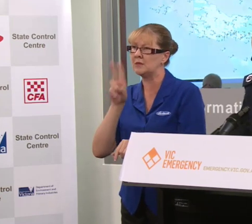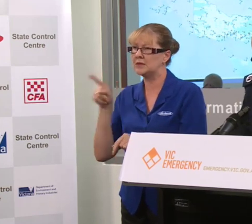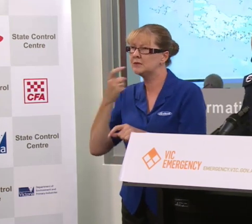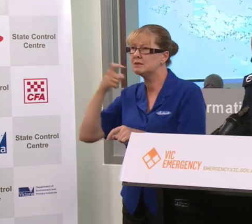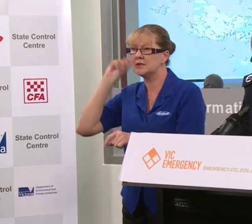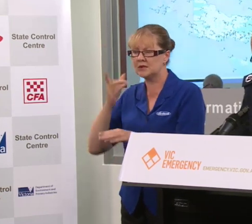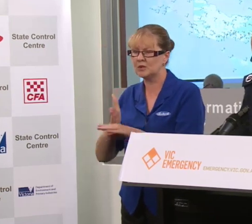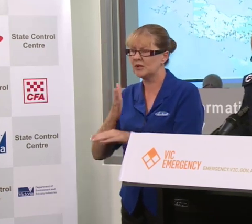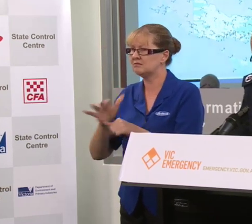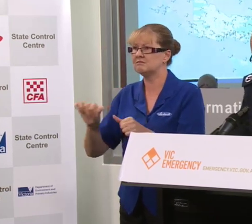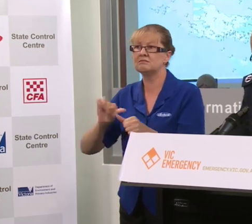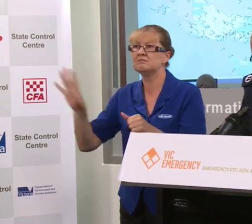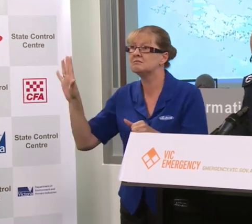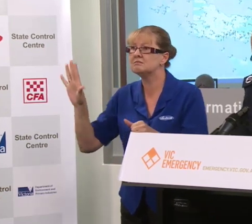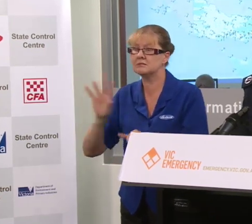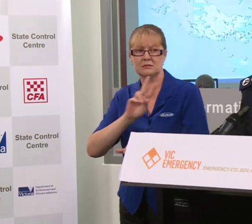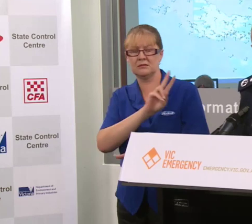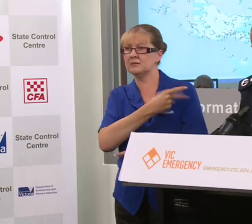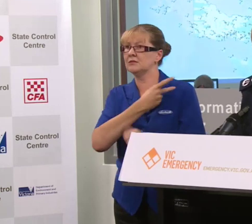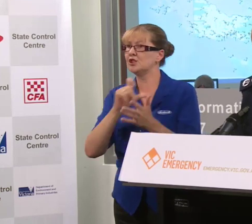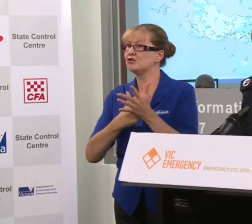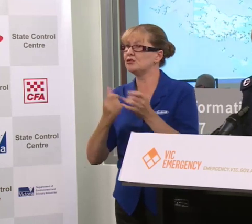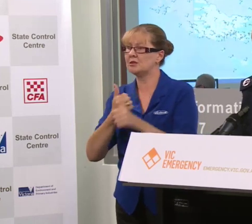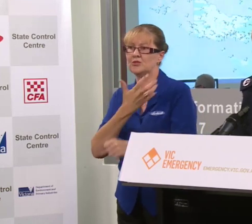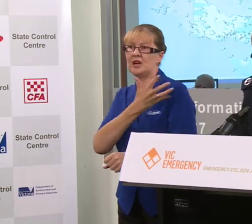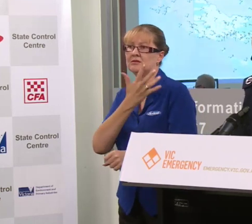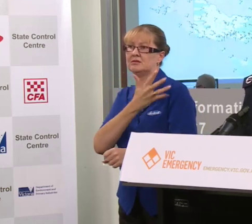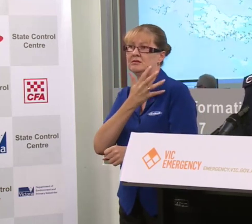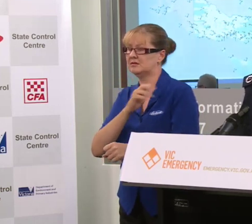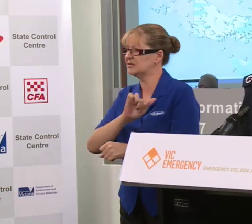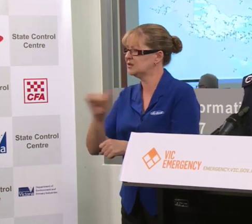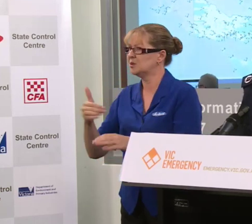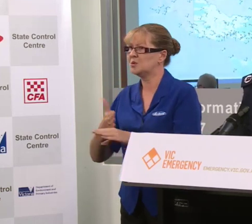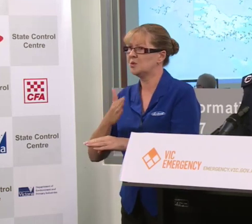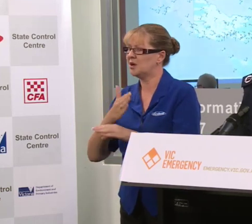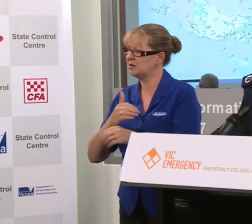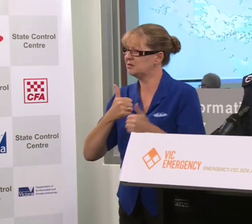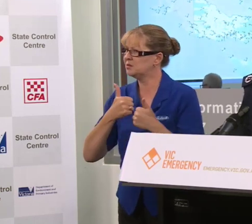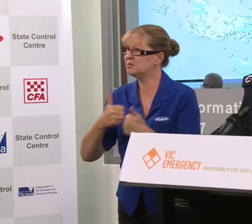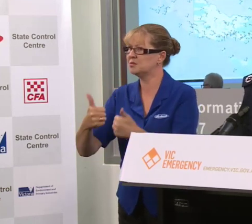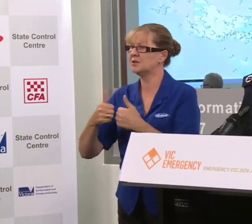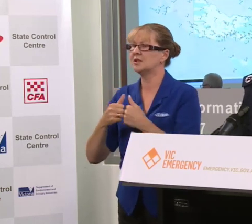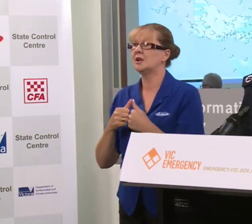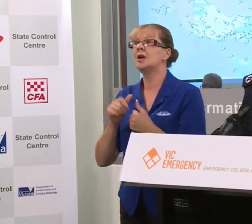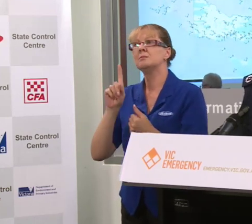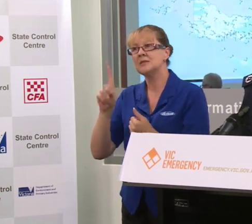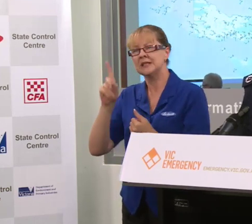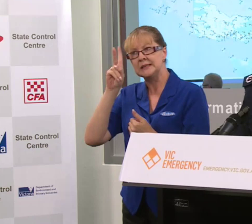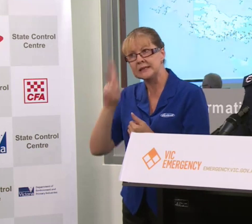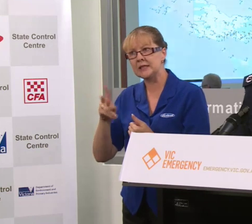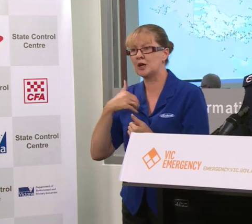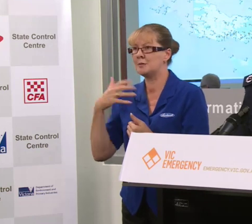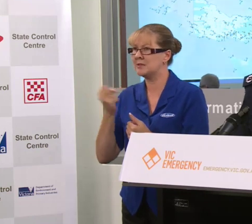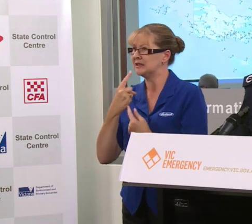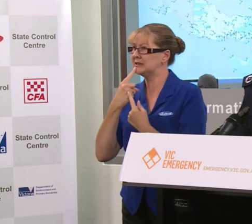quite outstanding. I know both Craig and myself are very, very proud of what they've achieved. But again, I reiterate